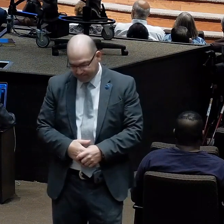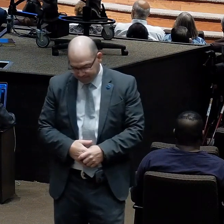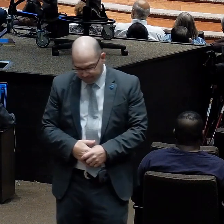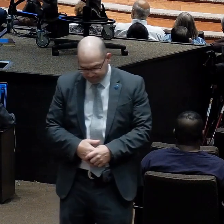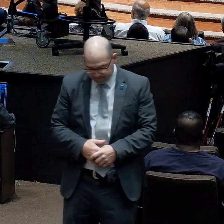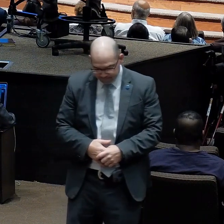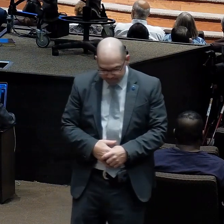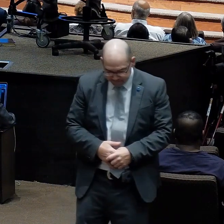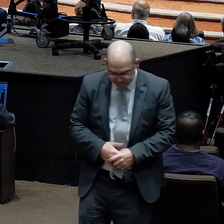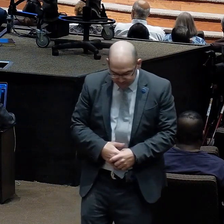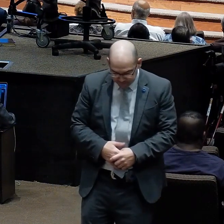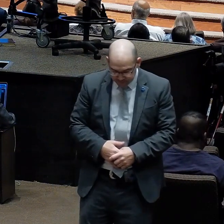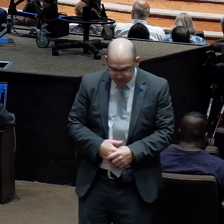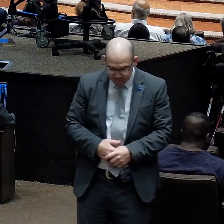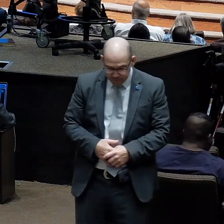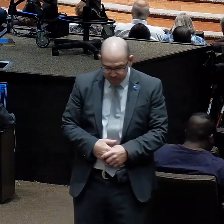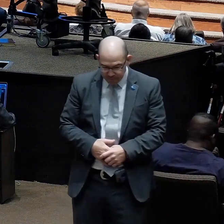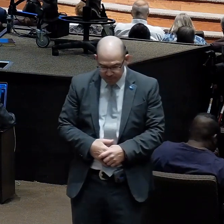Turn in your Bible to Matthew 16.